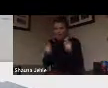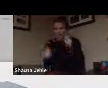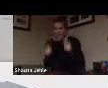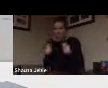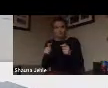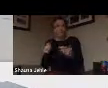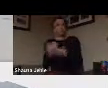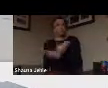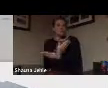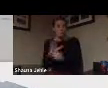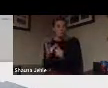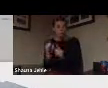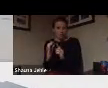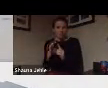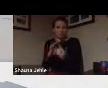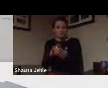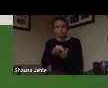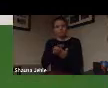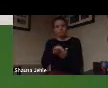And then for the next slide.